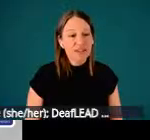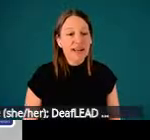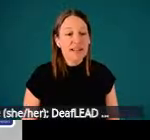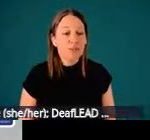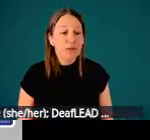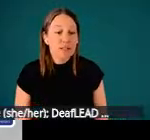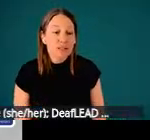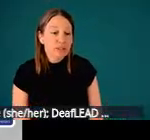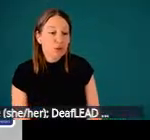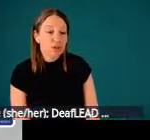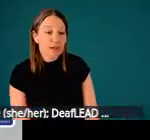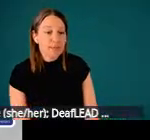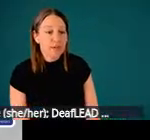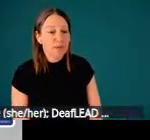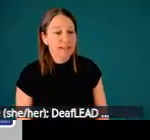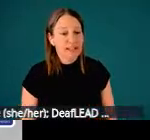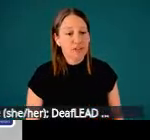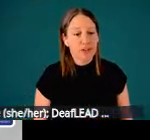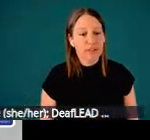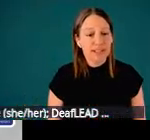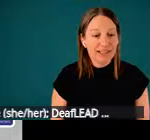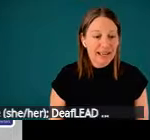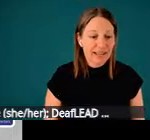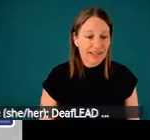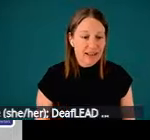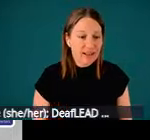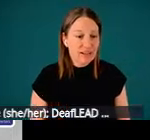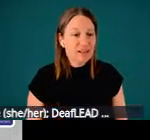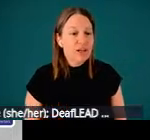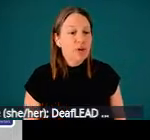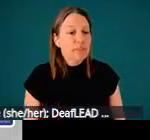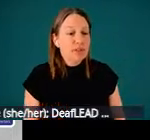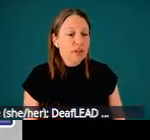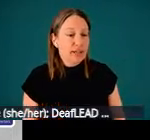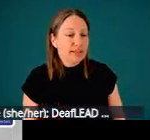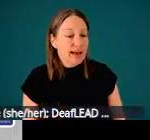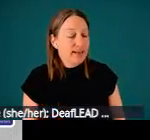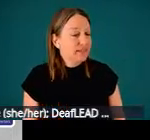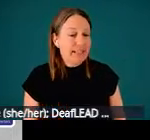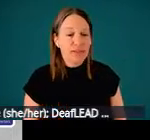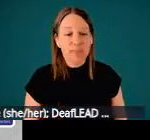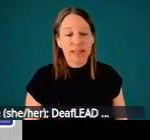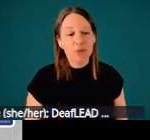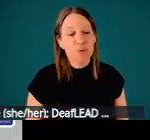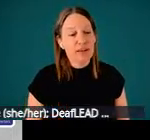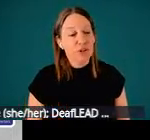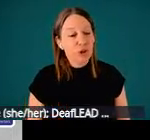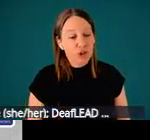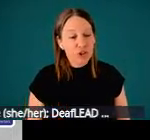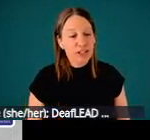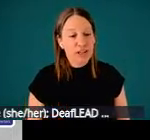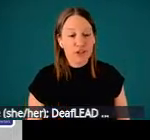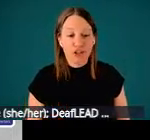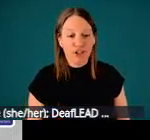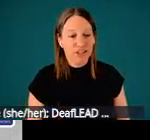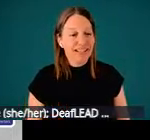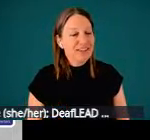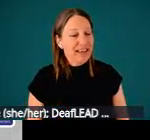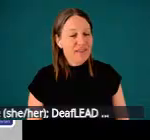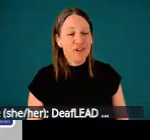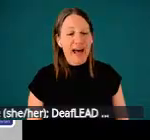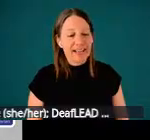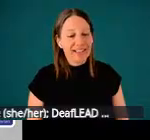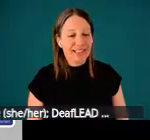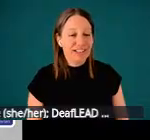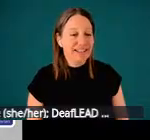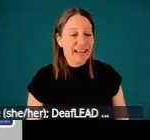Sure. Yes, when individuals are able to receive services in ASL, we're able to create that safe space where they feel heard and understood, giving